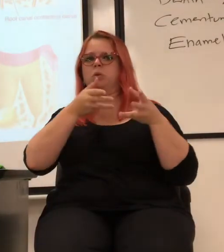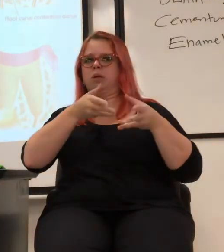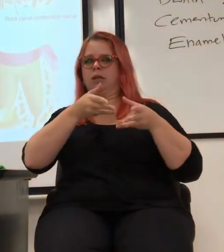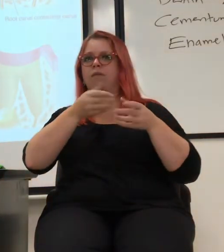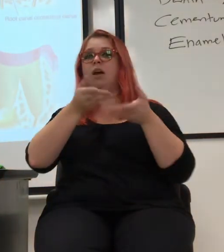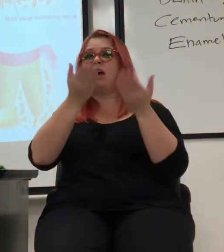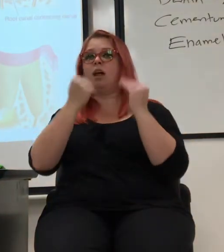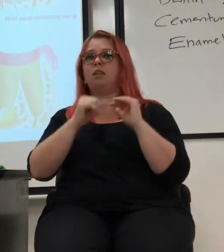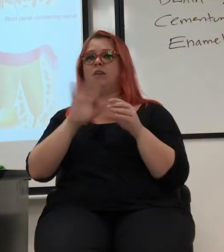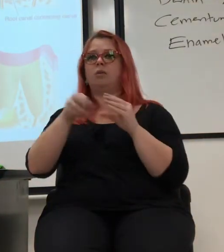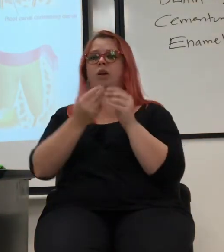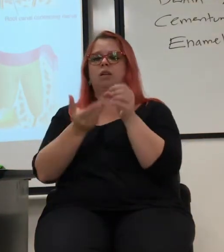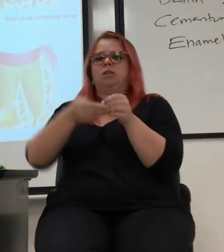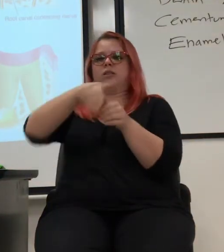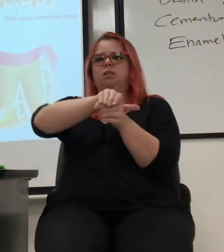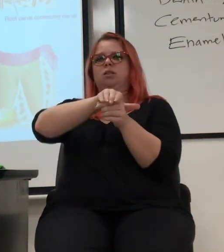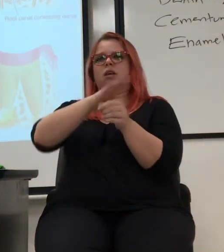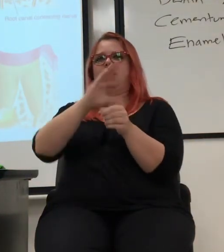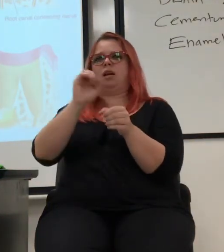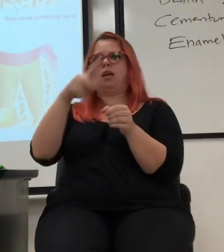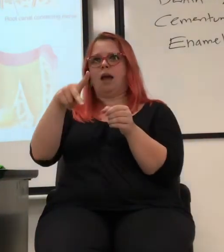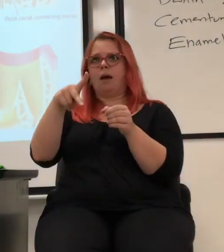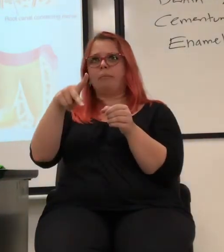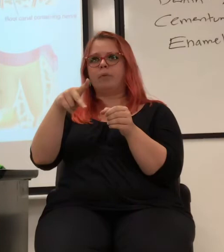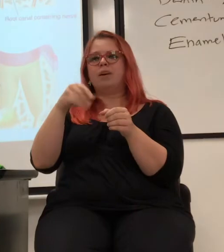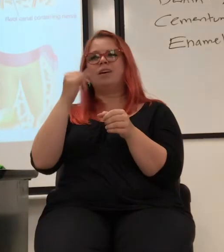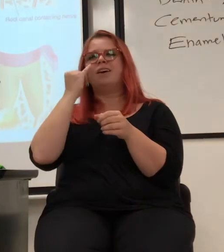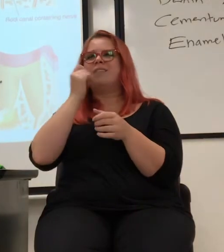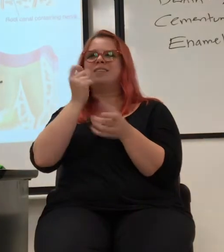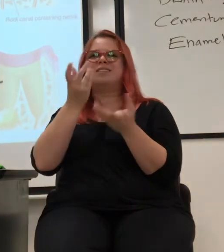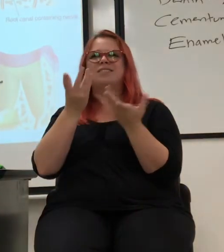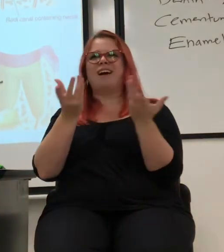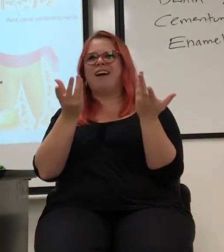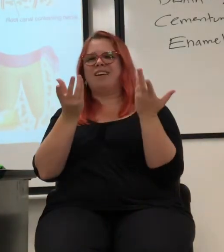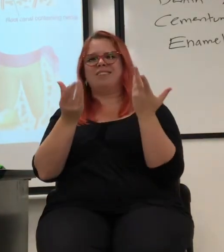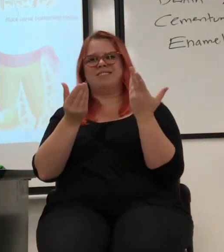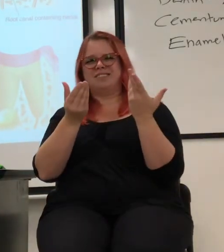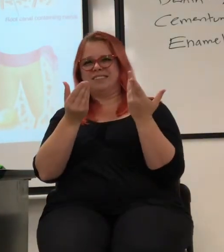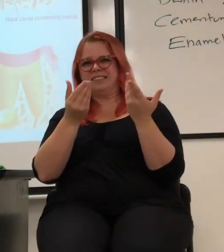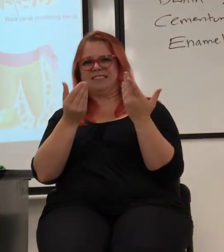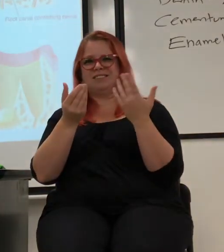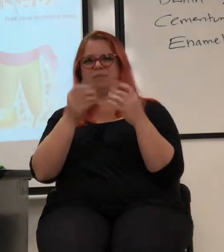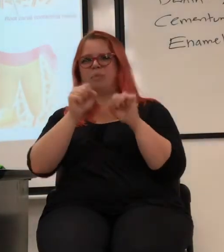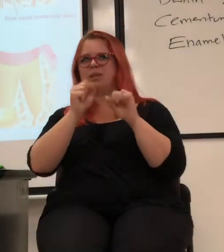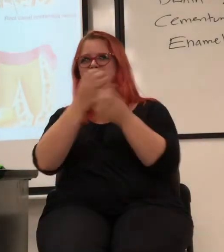cap it. Okay, and if the tooth isn't worth saving, just do that extraction.